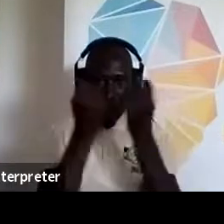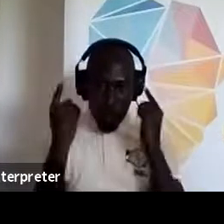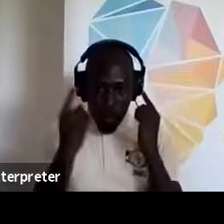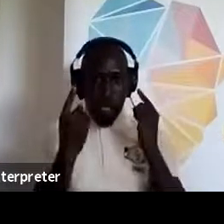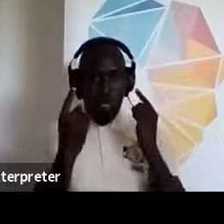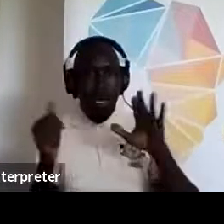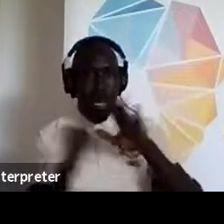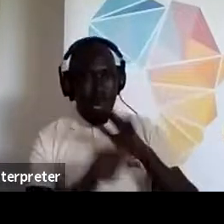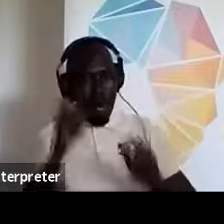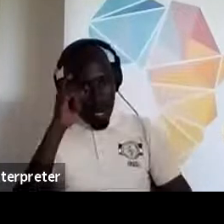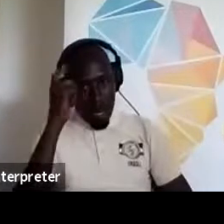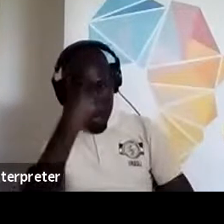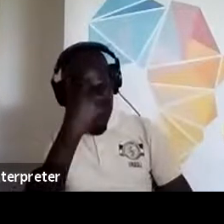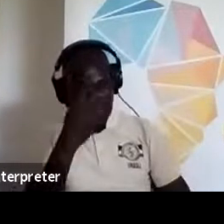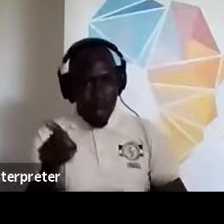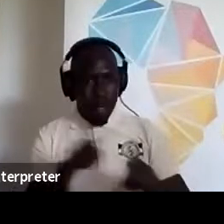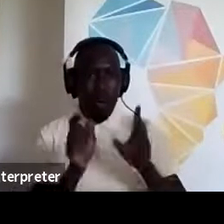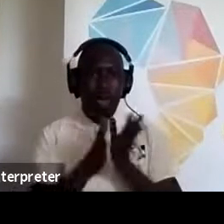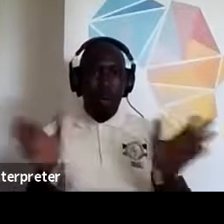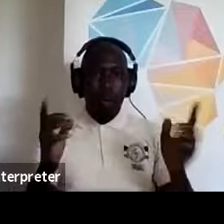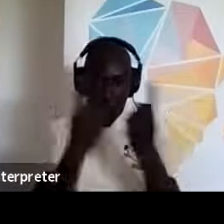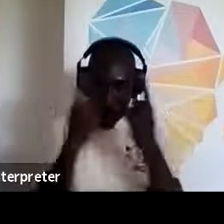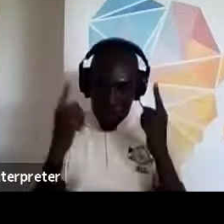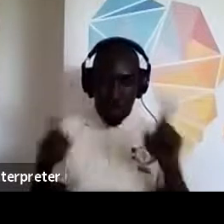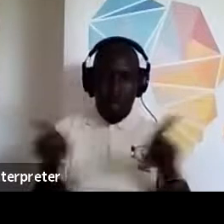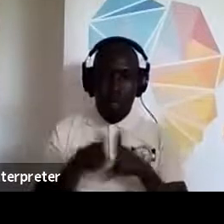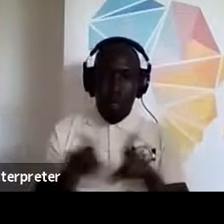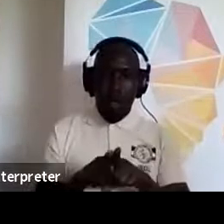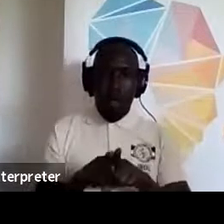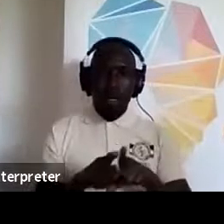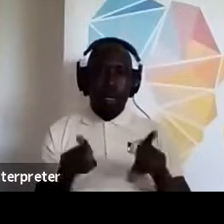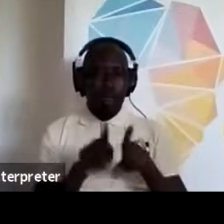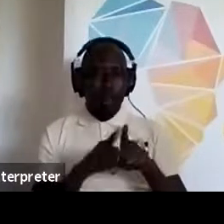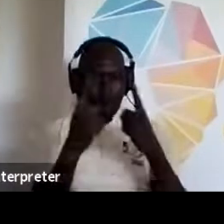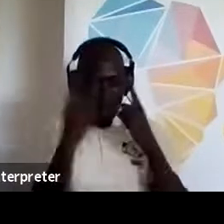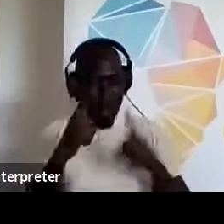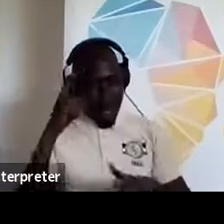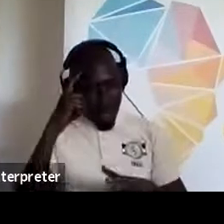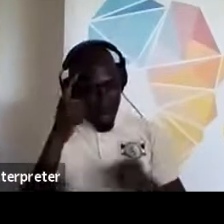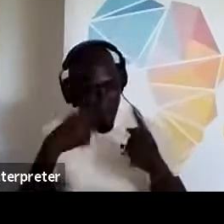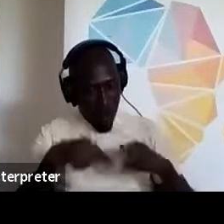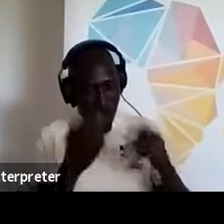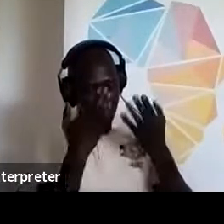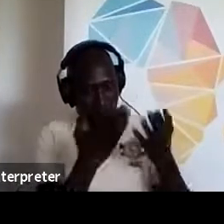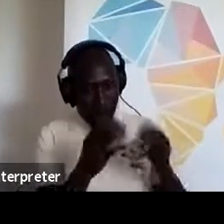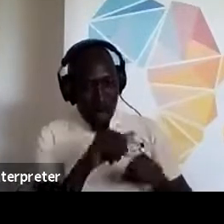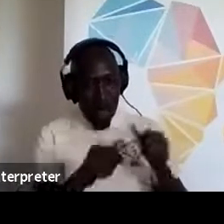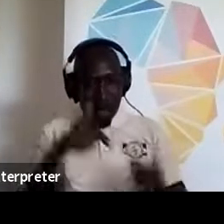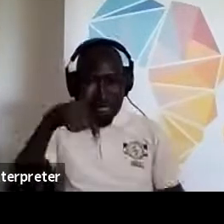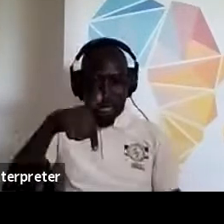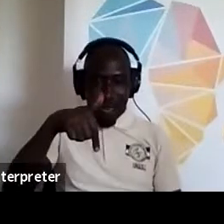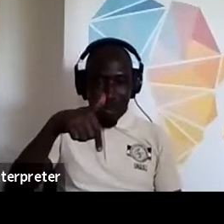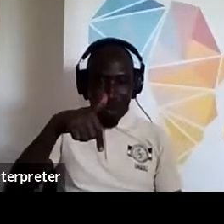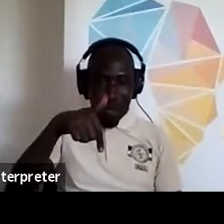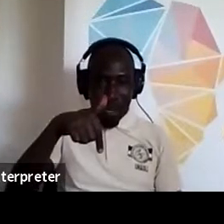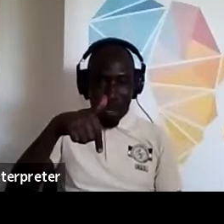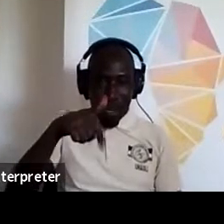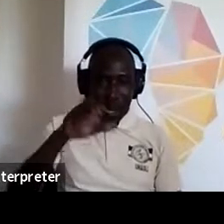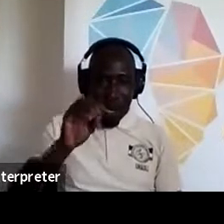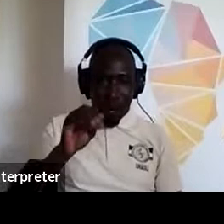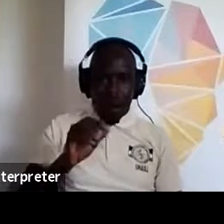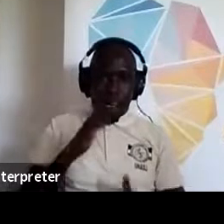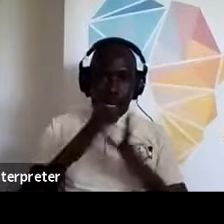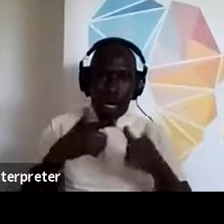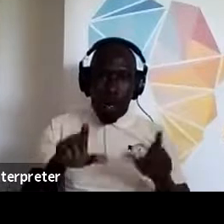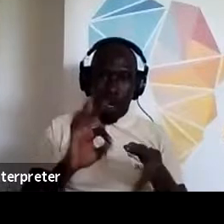government, because that's a public university. And in that university, I think we have about 700 sign language interpreters out